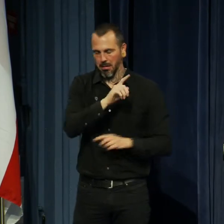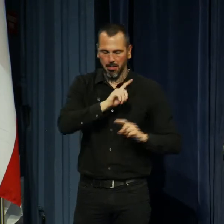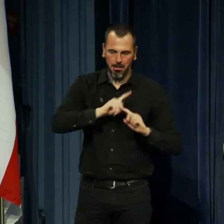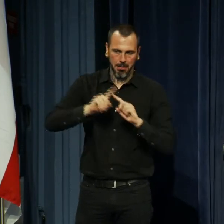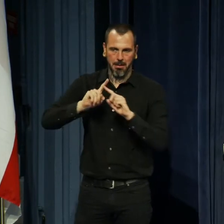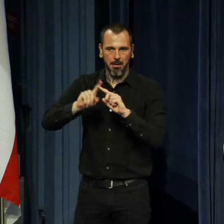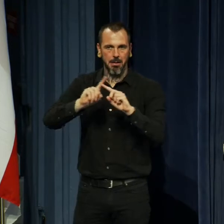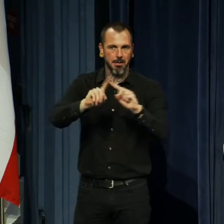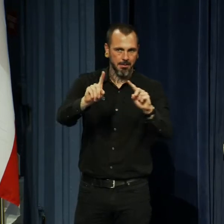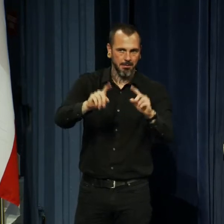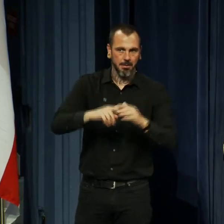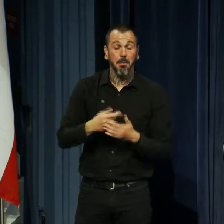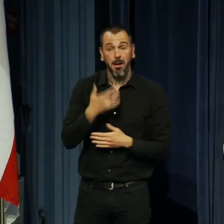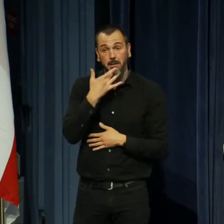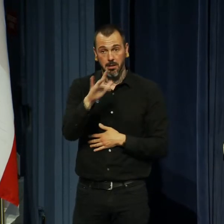Chair,